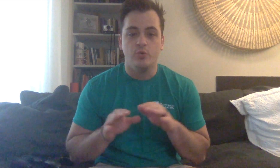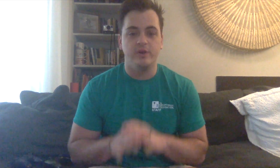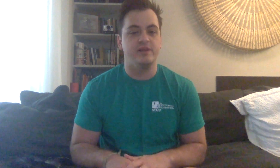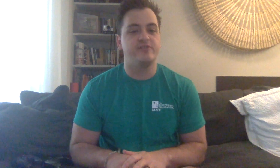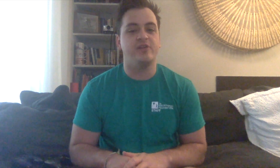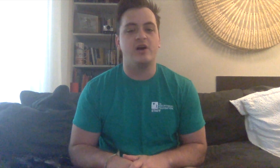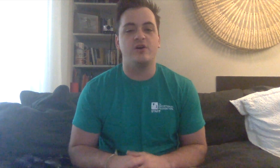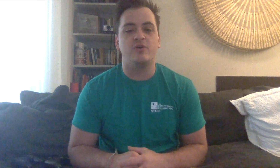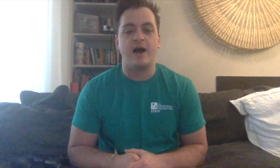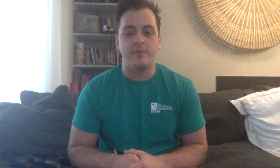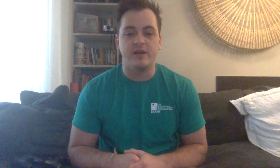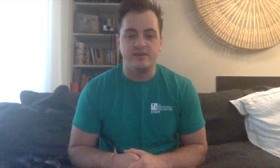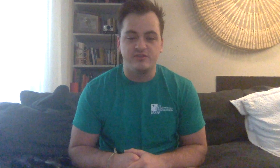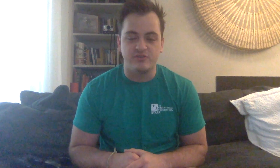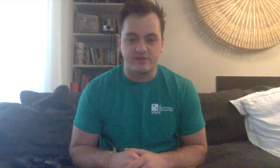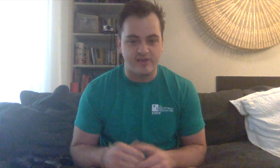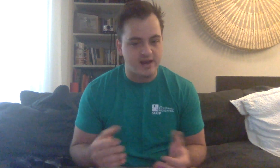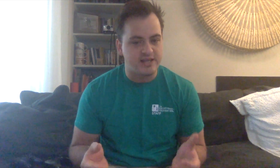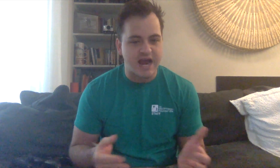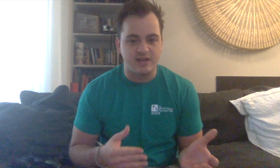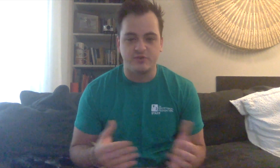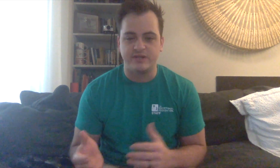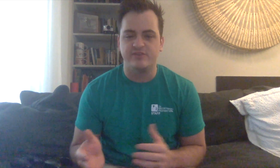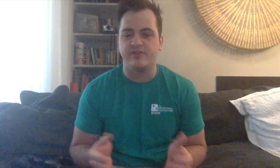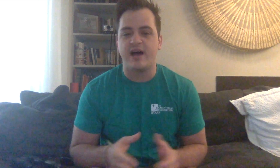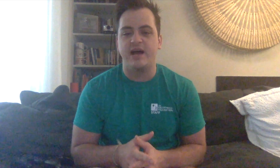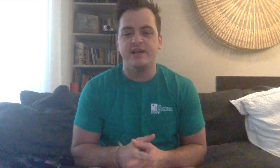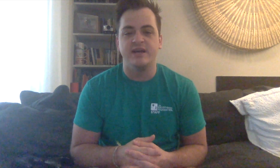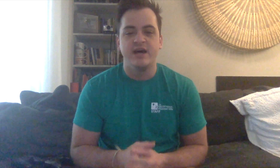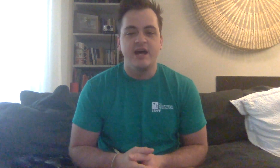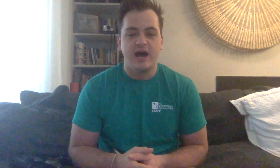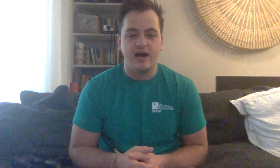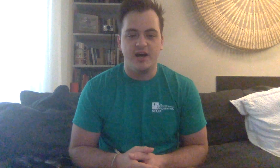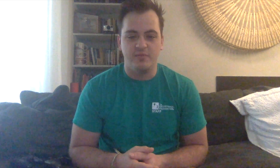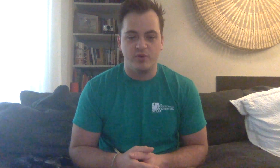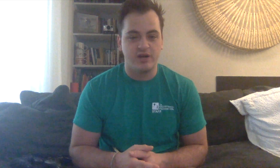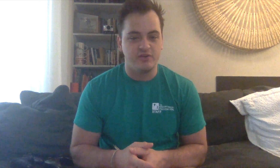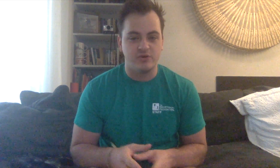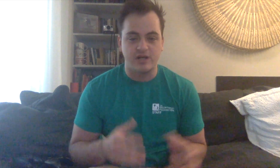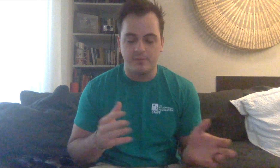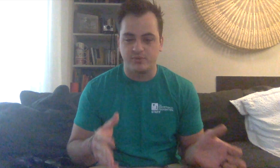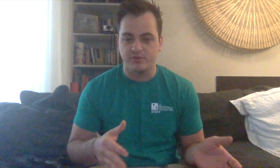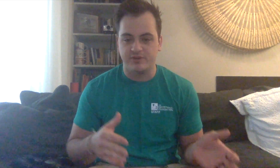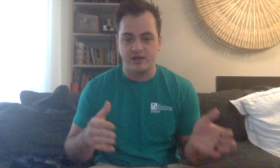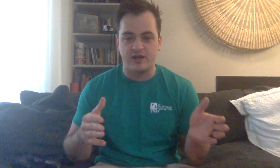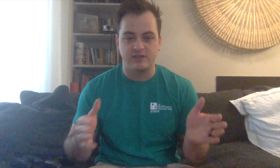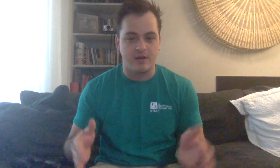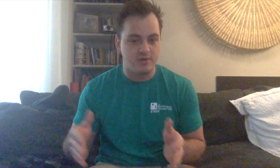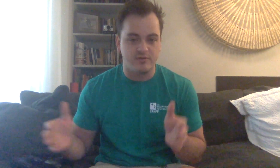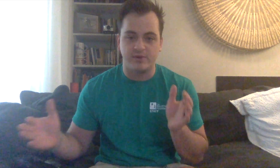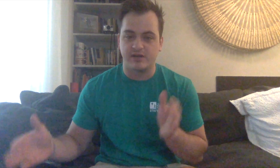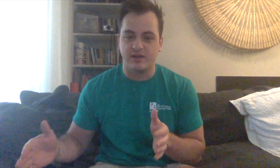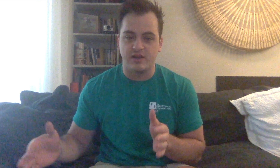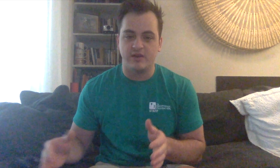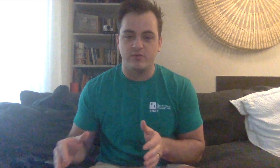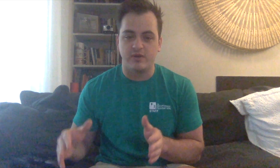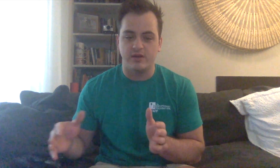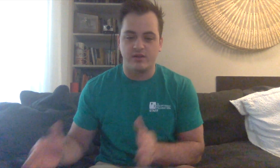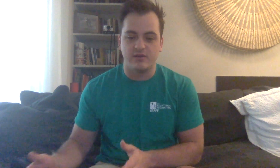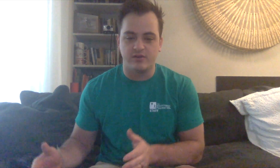really slow. I'm going to teach you exactly how to do each sign. We're going to do a couple of them a